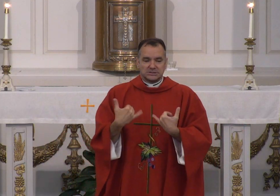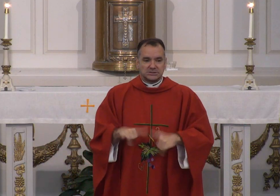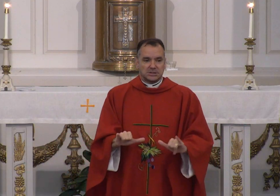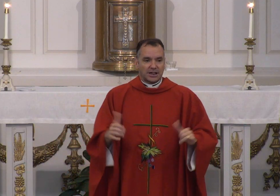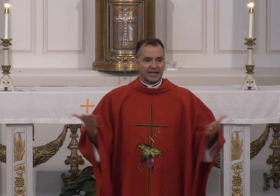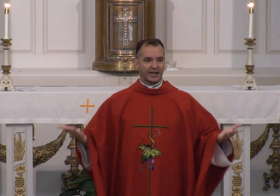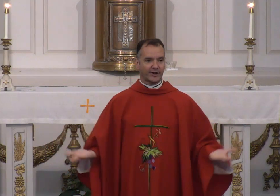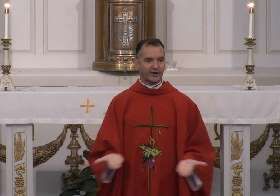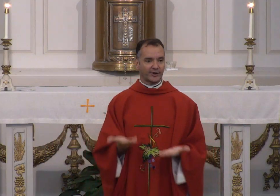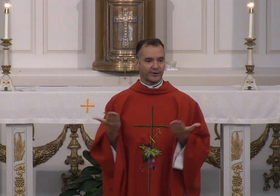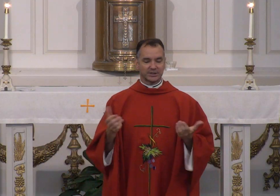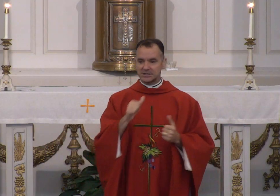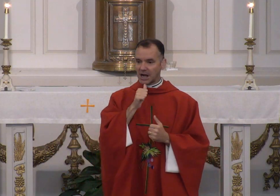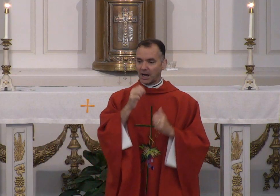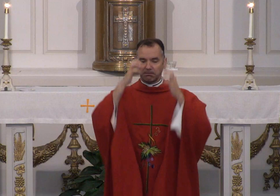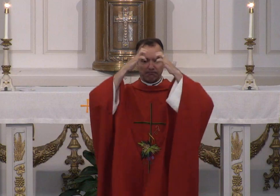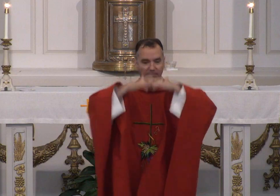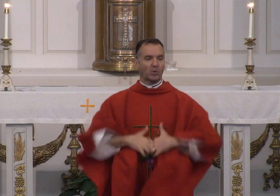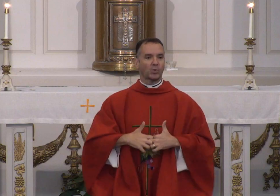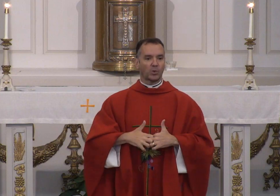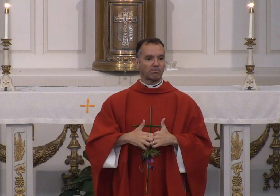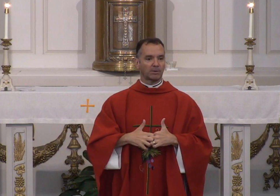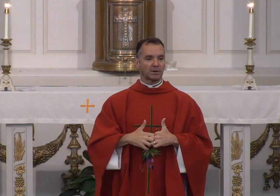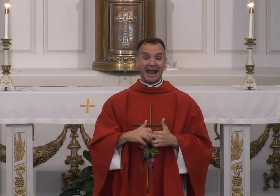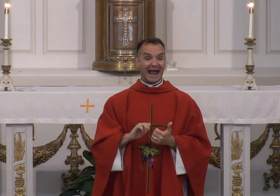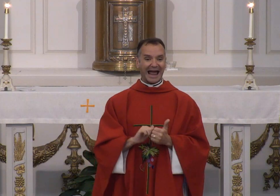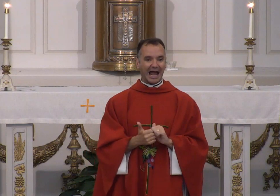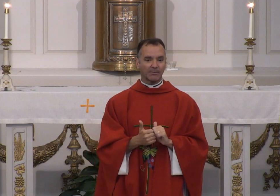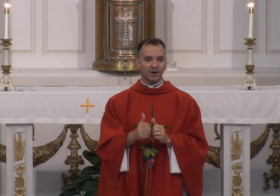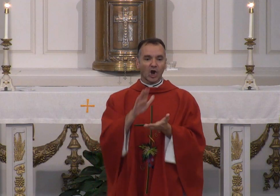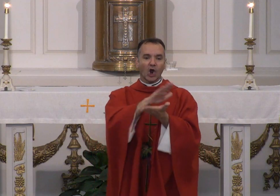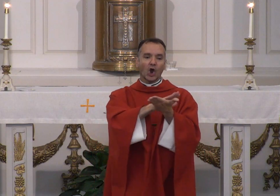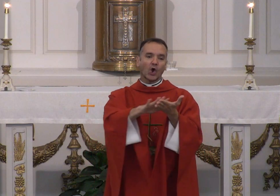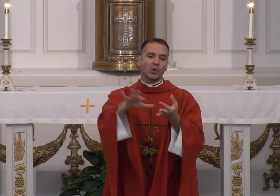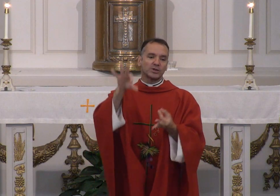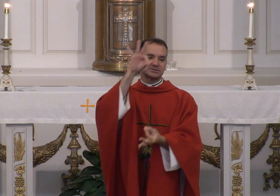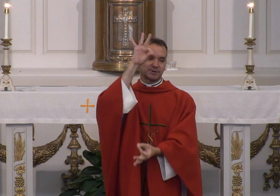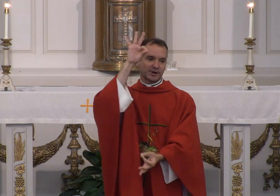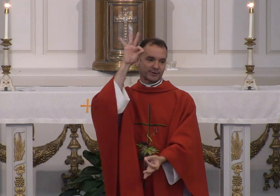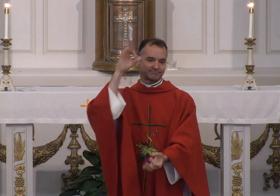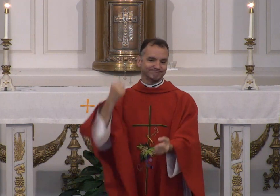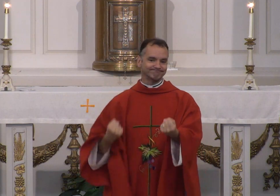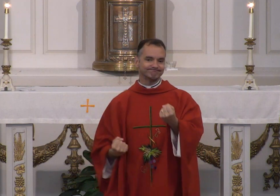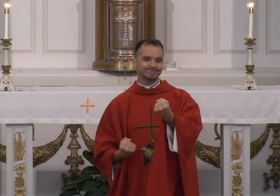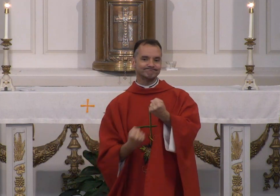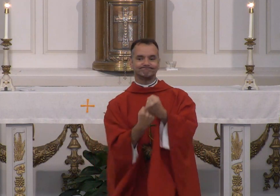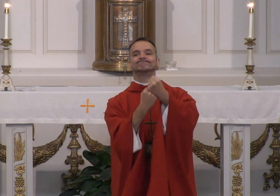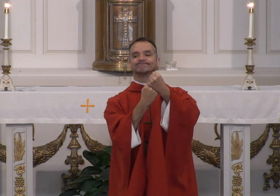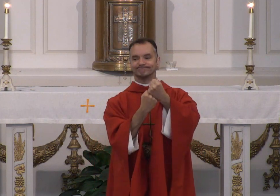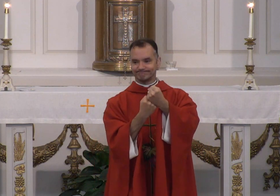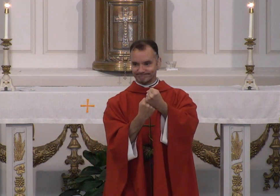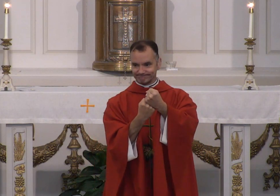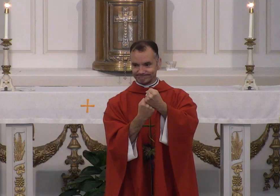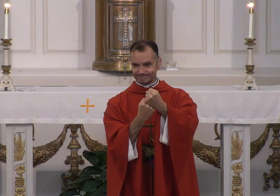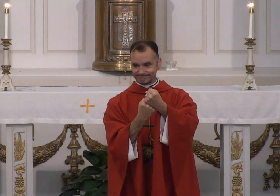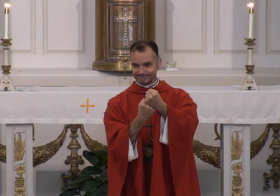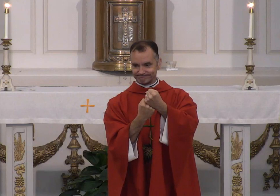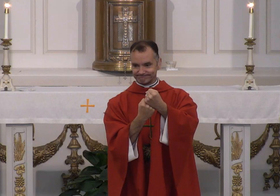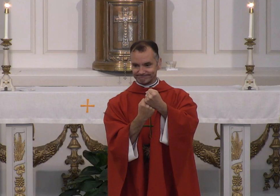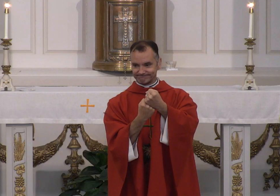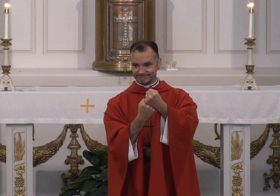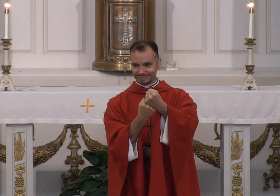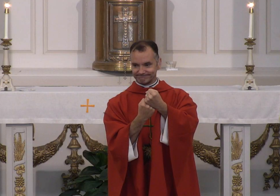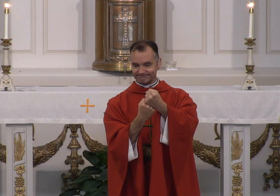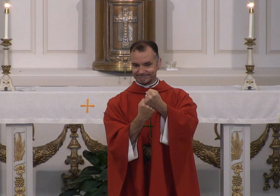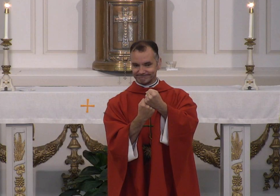collapses and turmoil. The church continues and has not fallen. And that is only through the grace of the